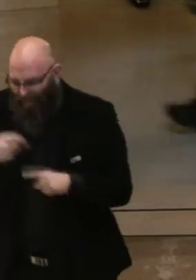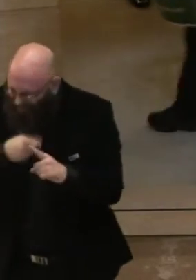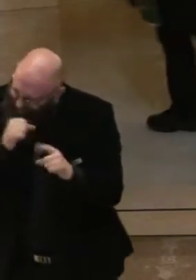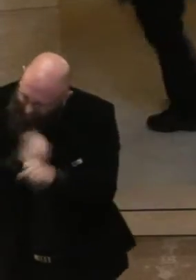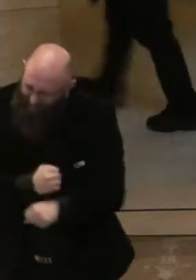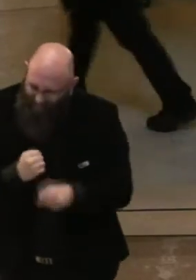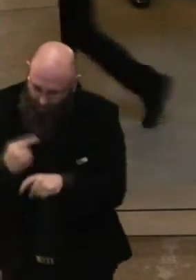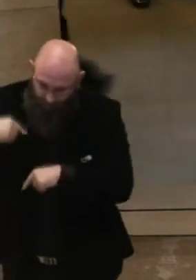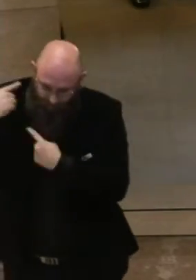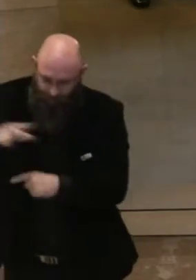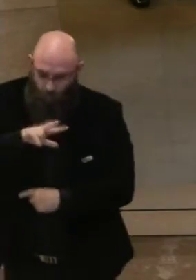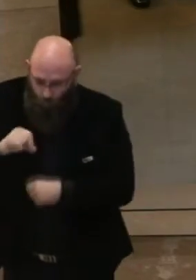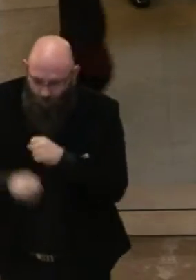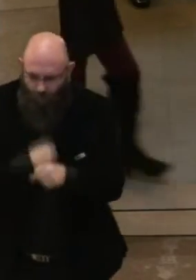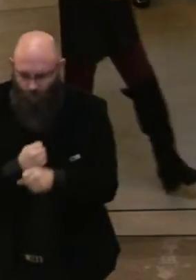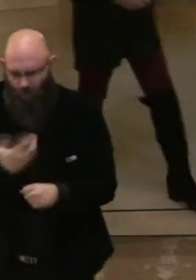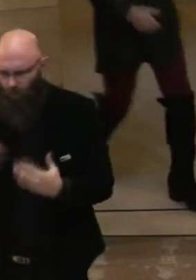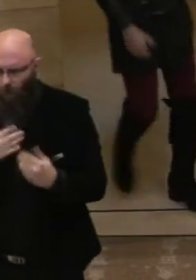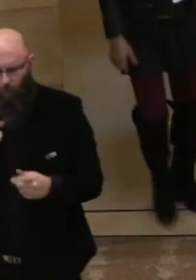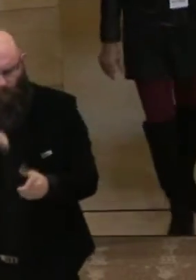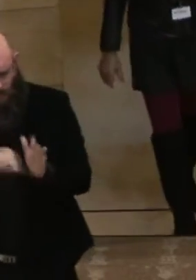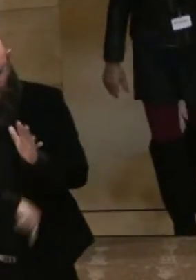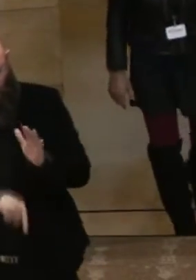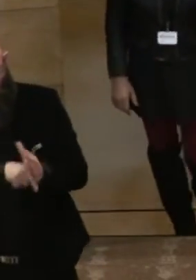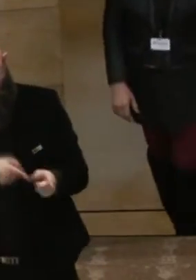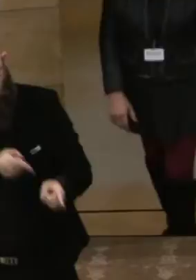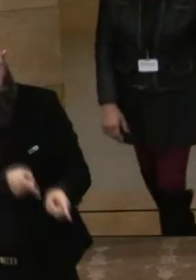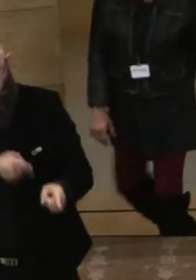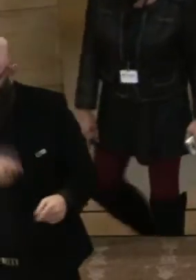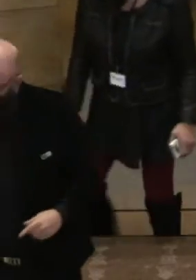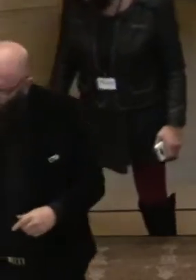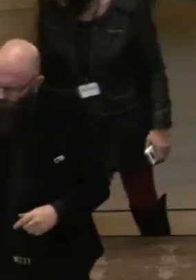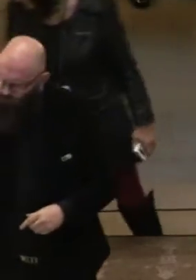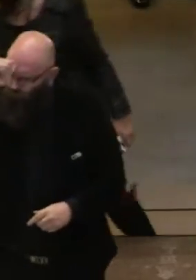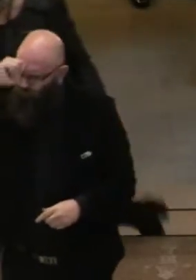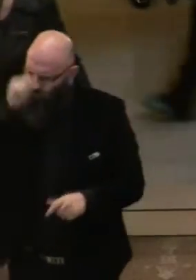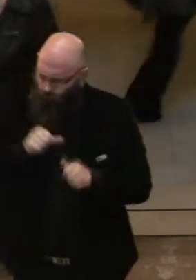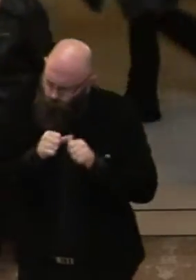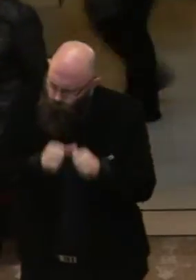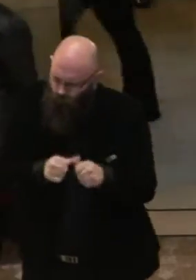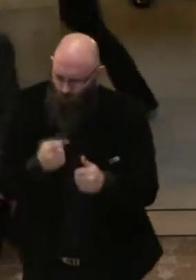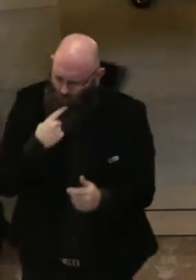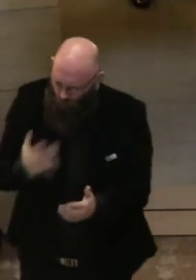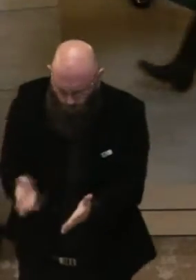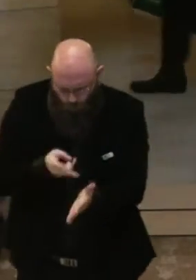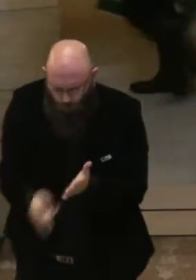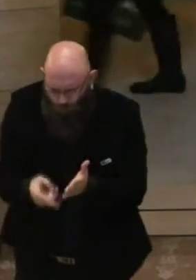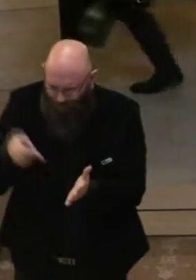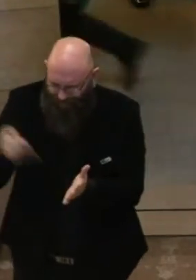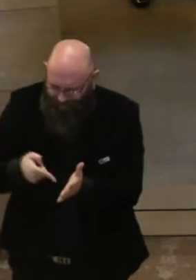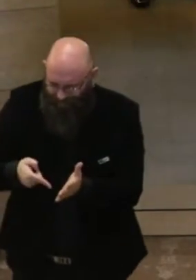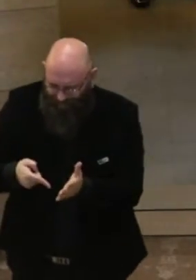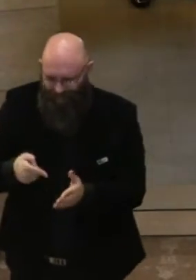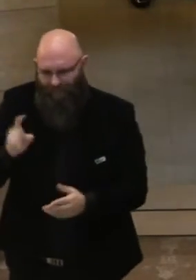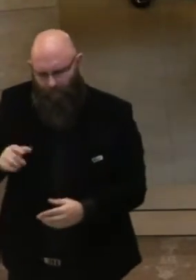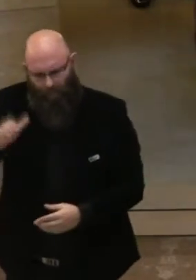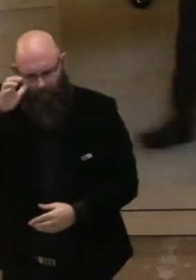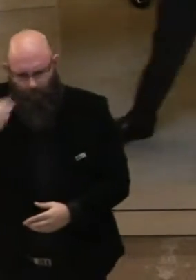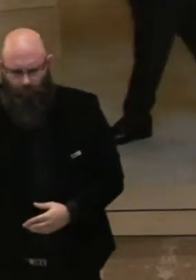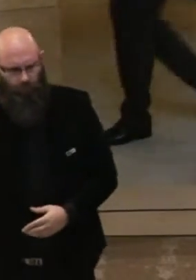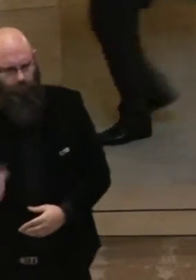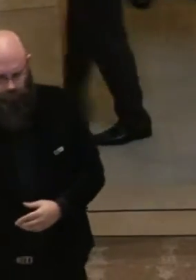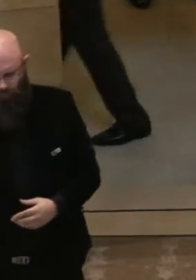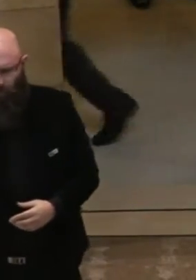has been scorned, but he has always spoken truth to power. Let's listen to him today. Please welcome